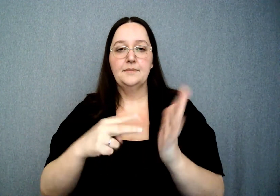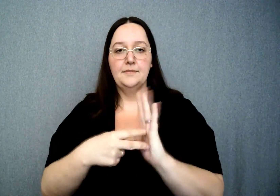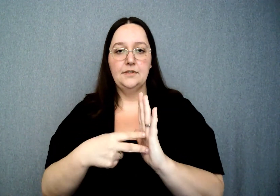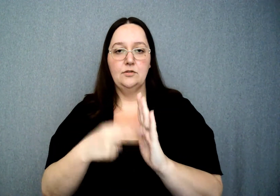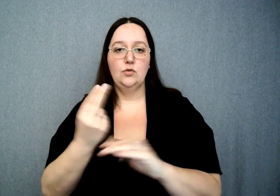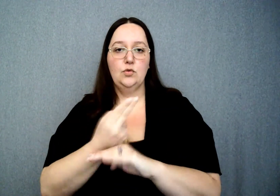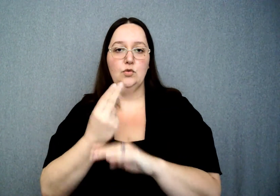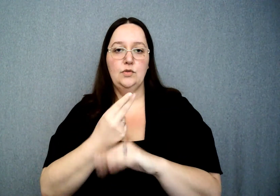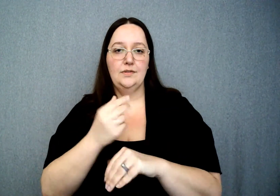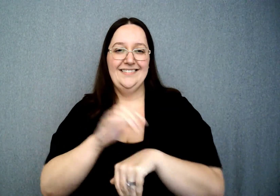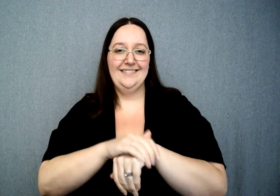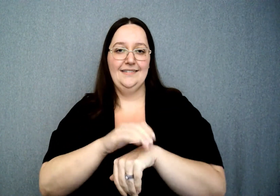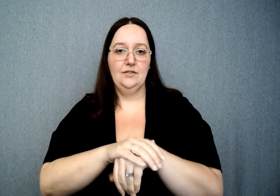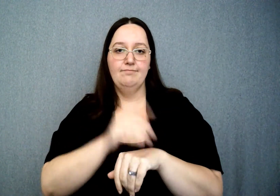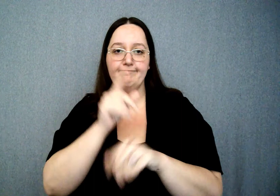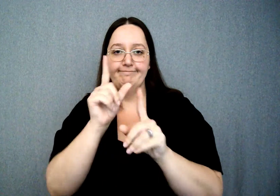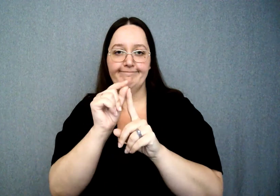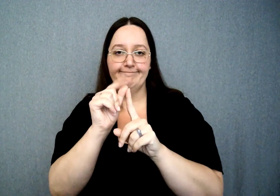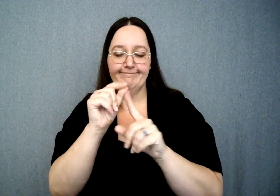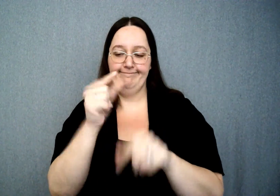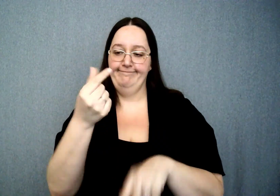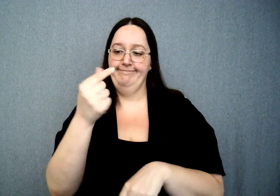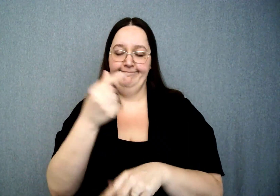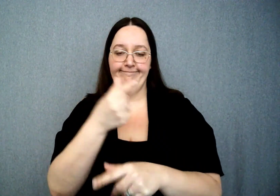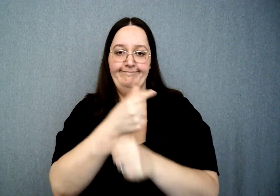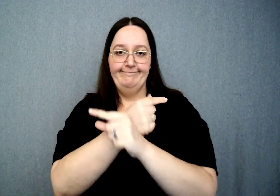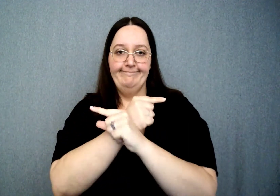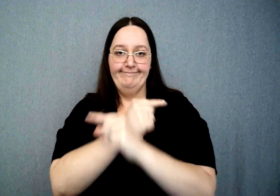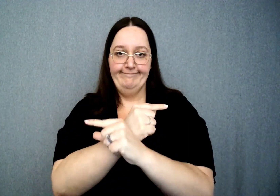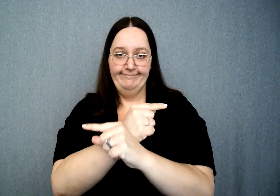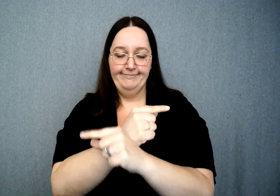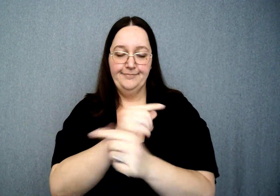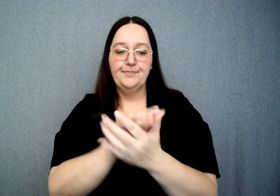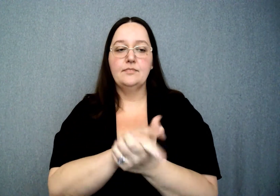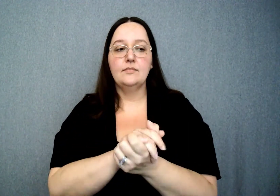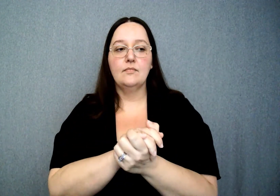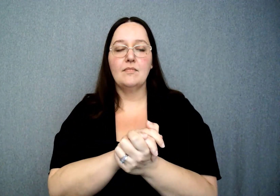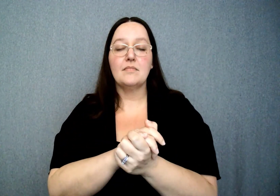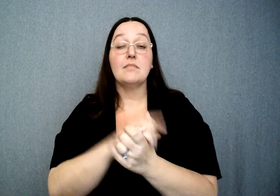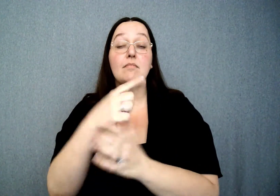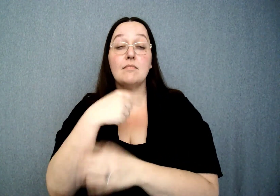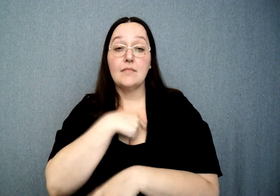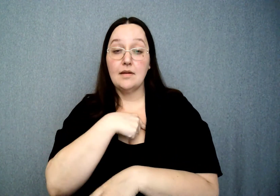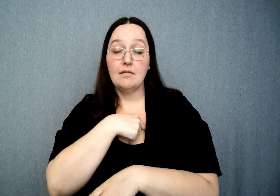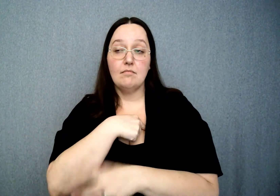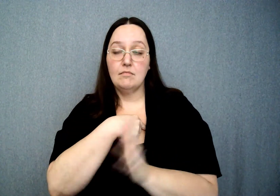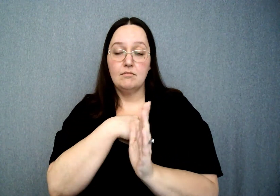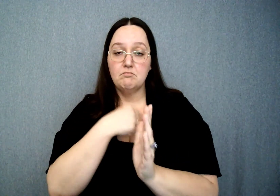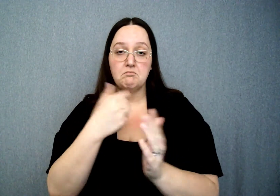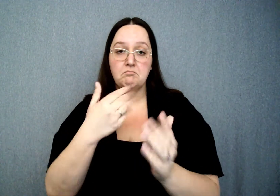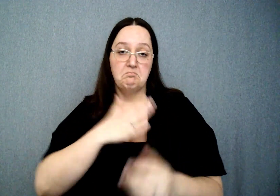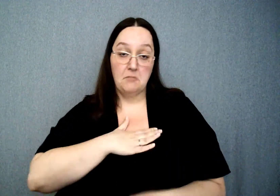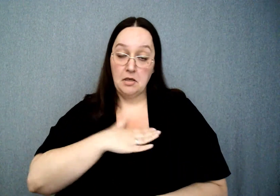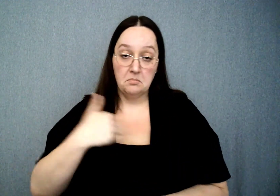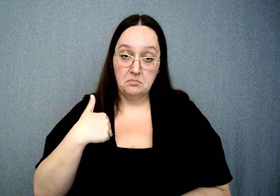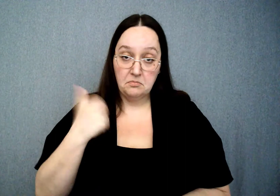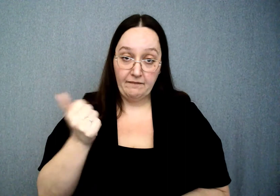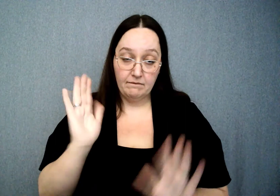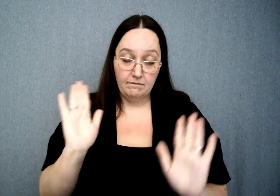even though it's initialized, I will use this more for sports, right? This is more English type sign. But